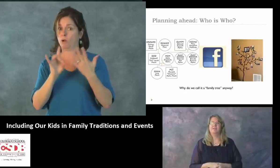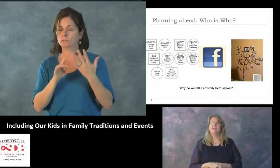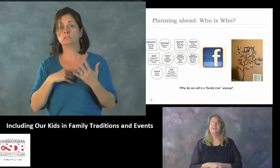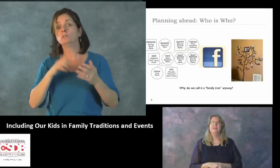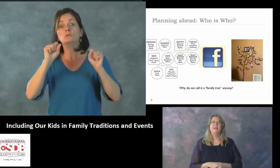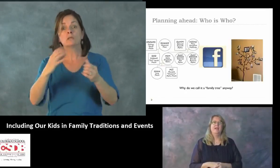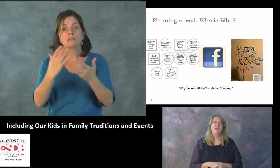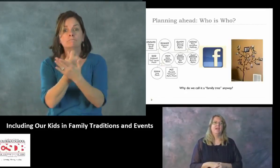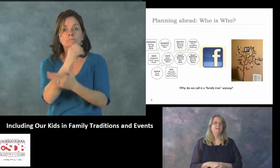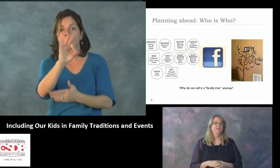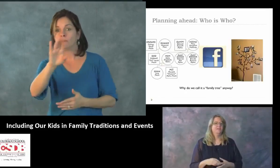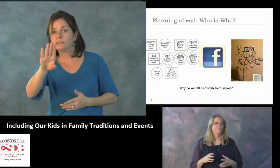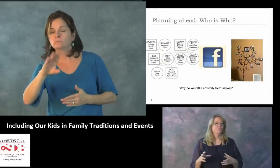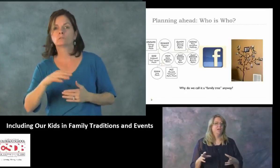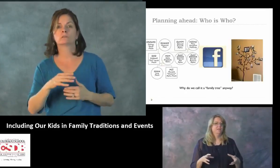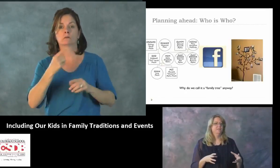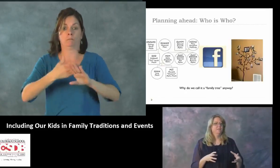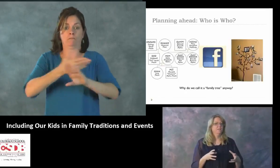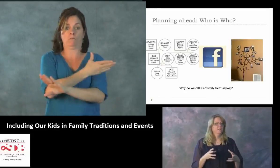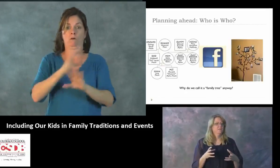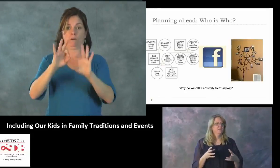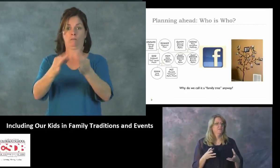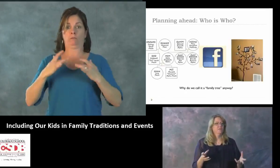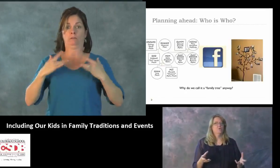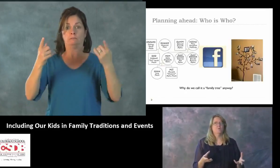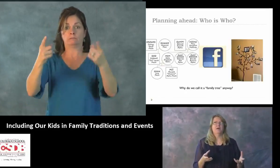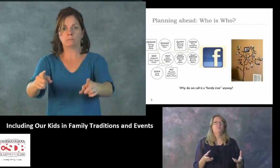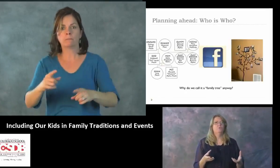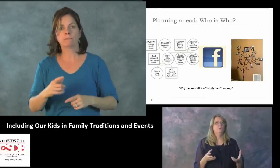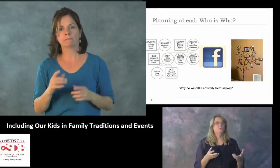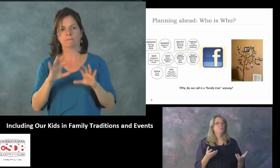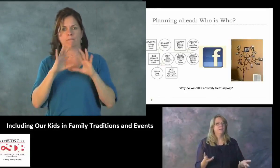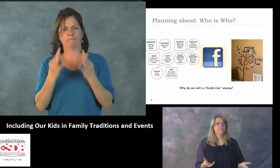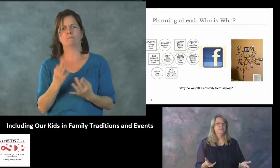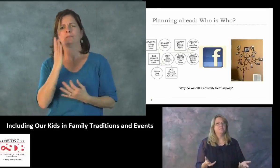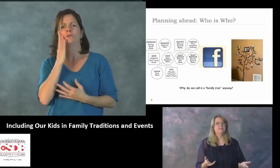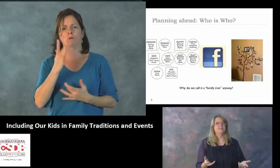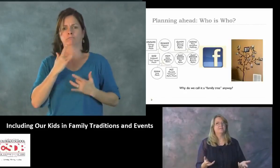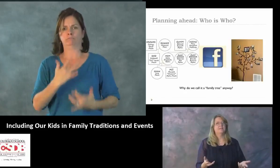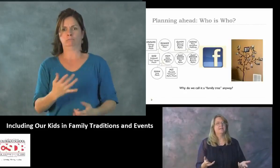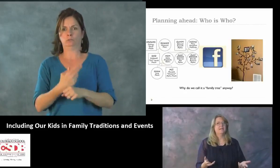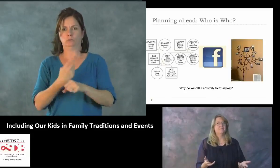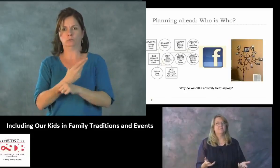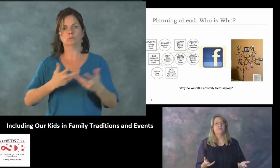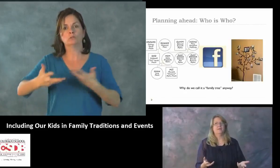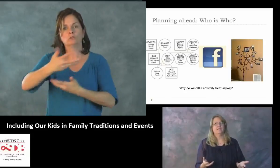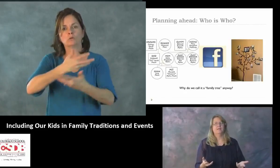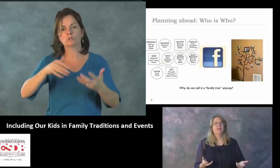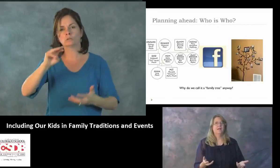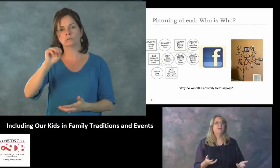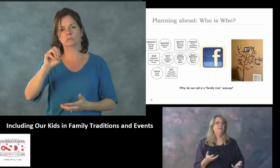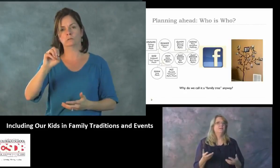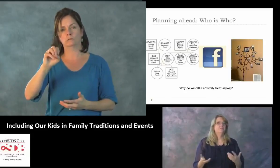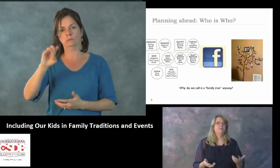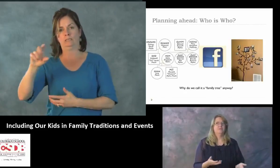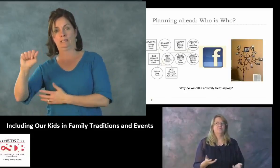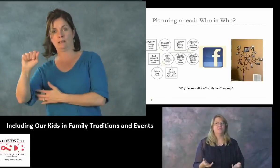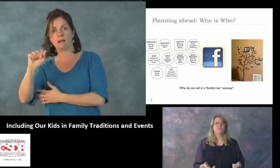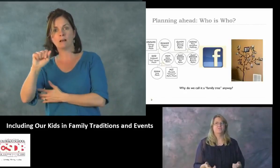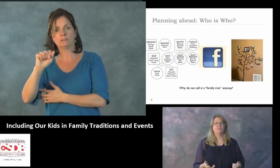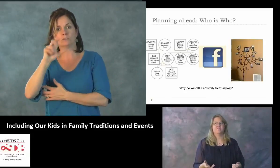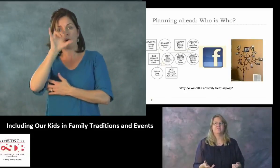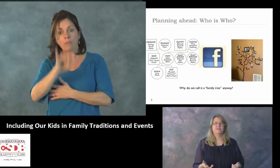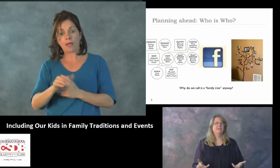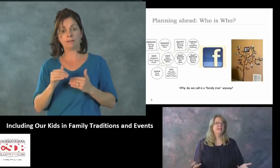social media, and give your child a clue about who they might expect to see at the party and a little bit about